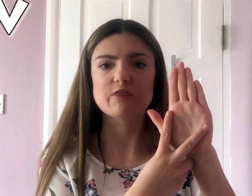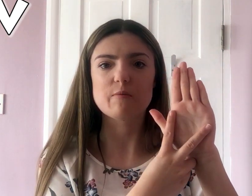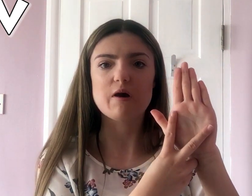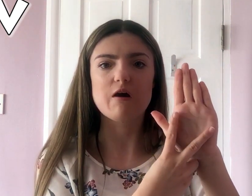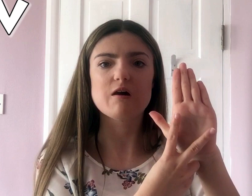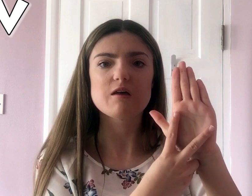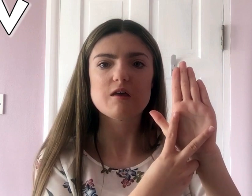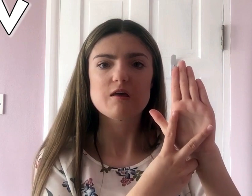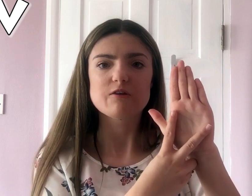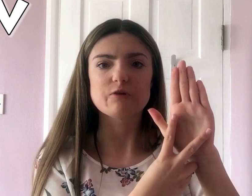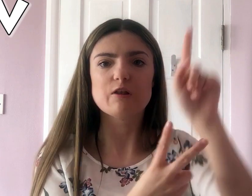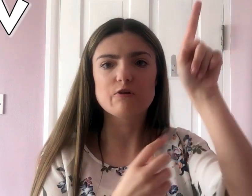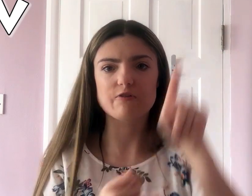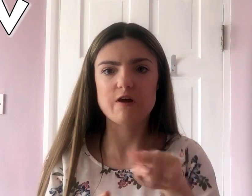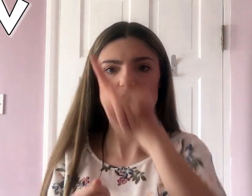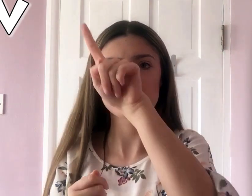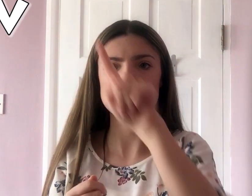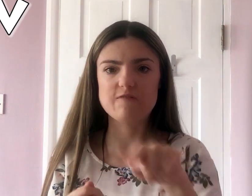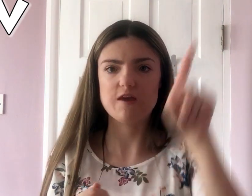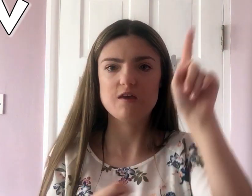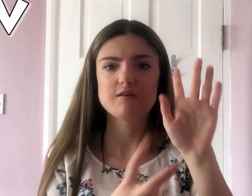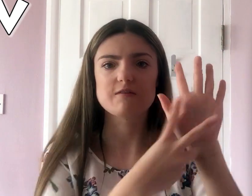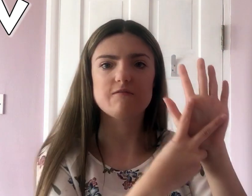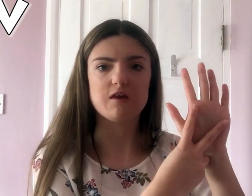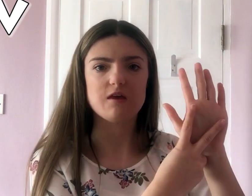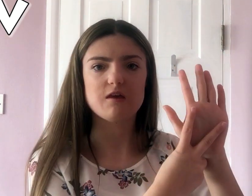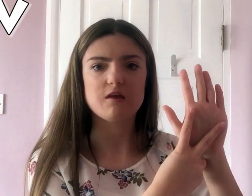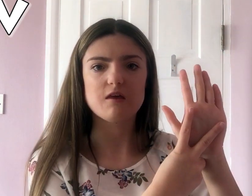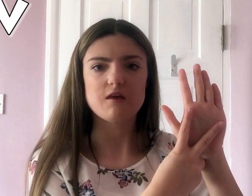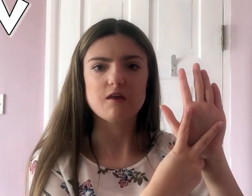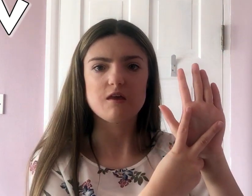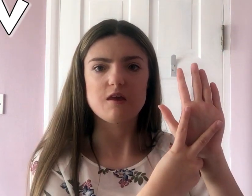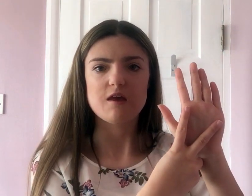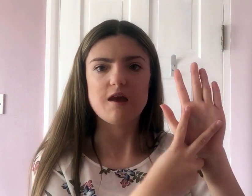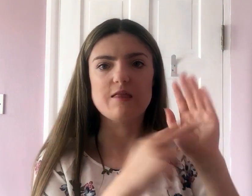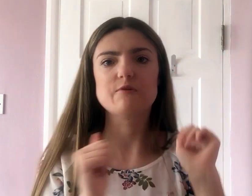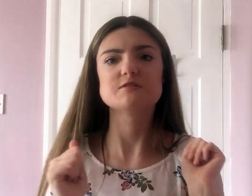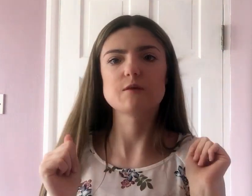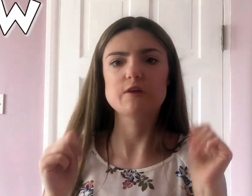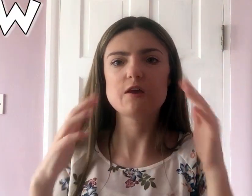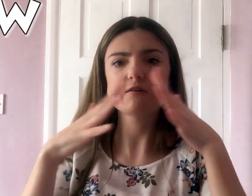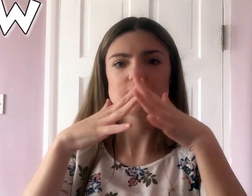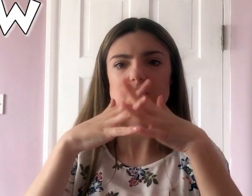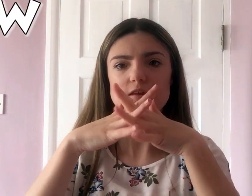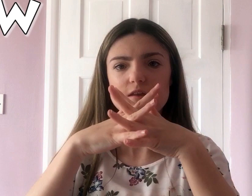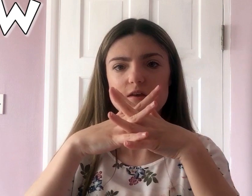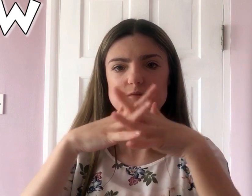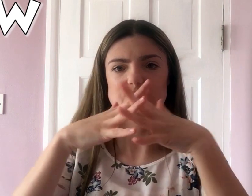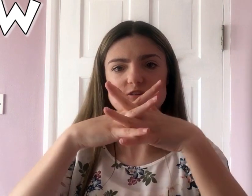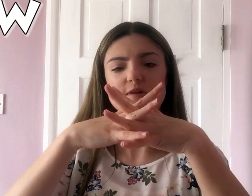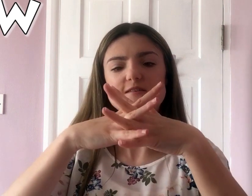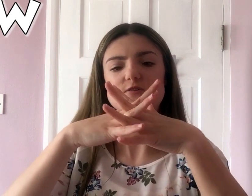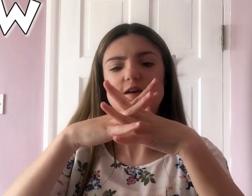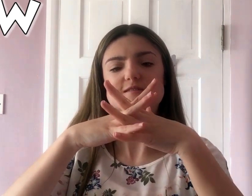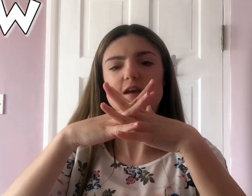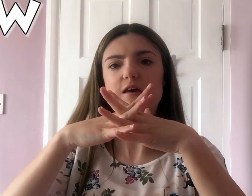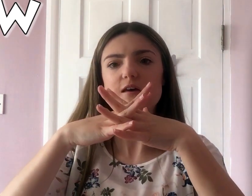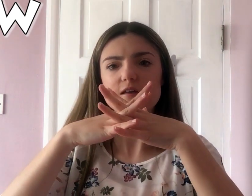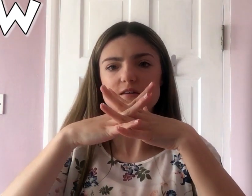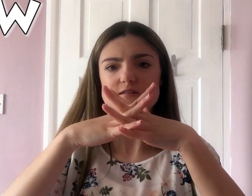them apart so it looks like the V. So V. And then we've got W, which is just placing your hands together,